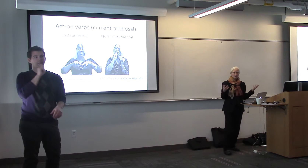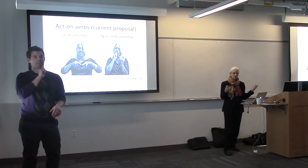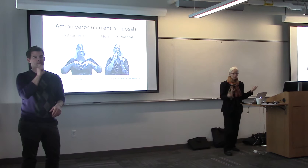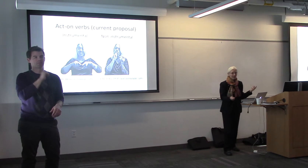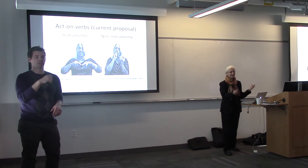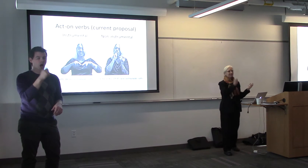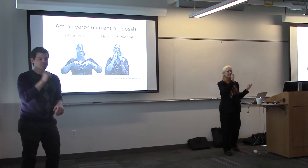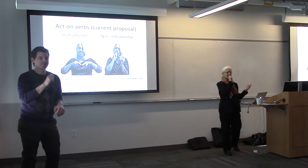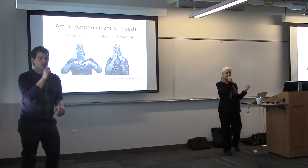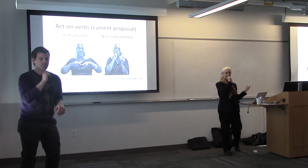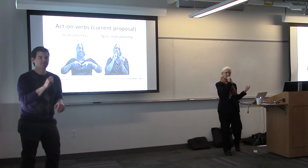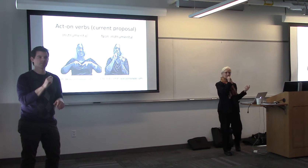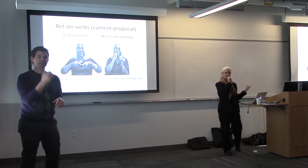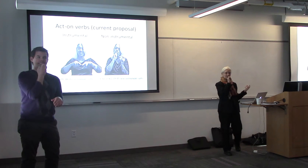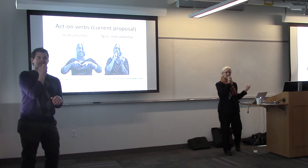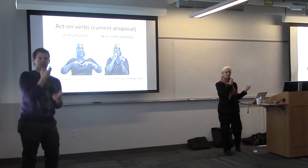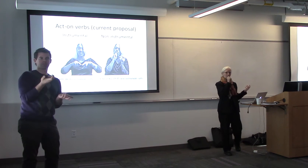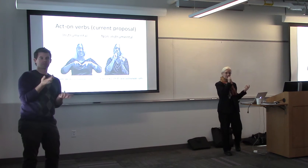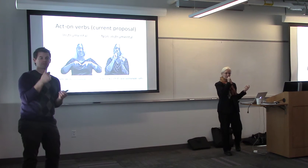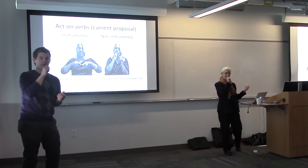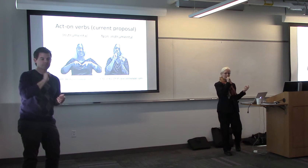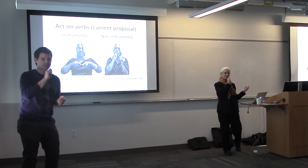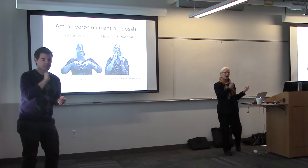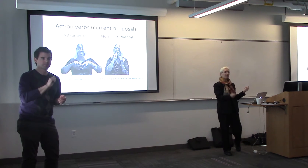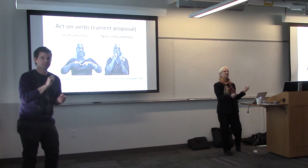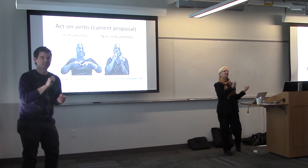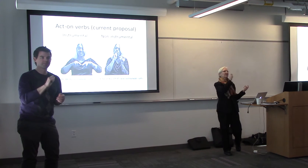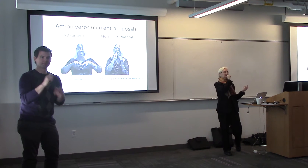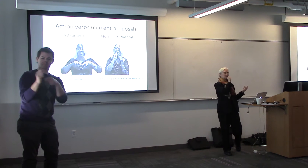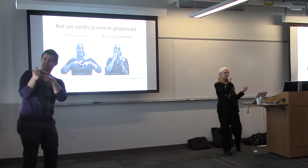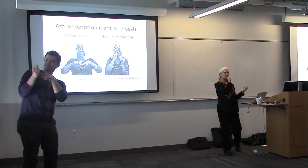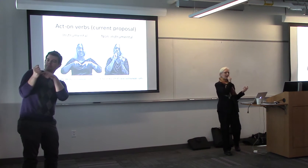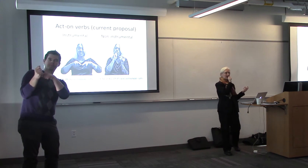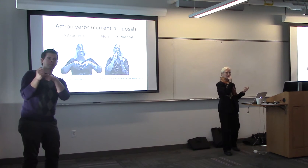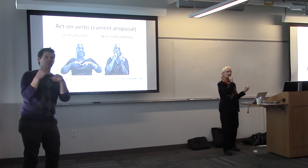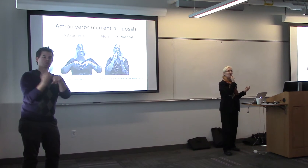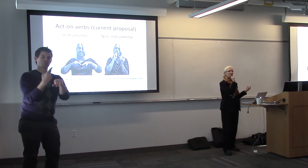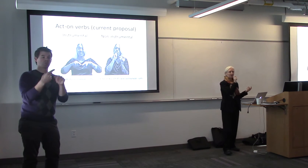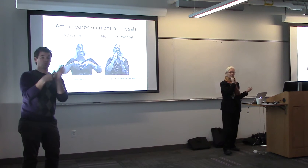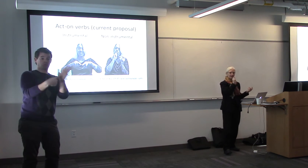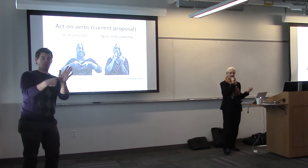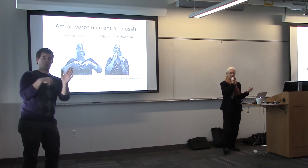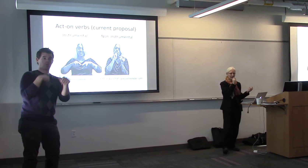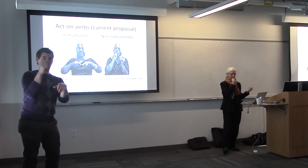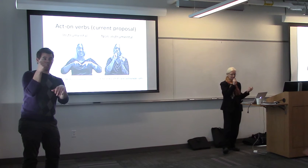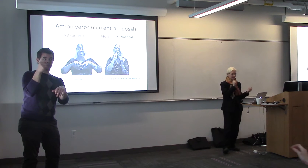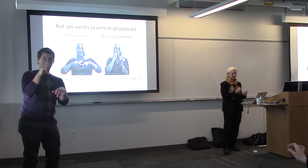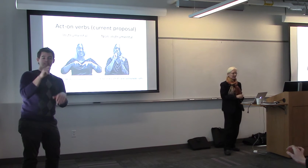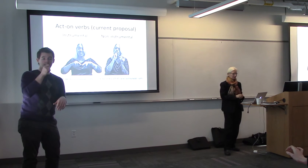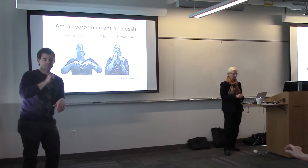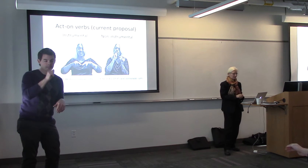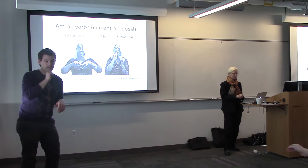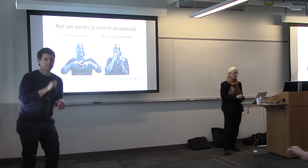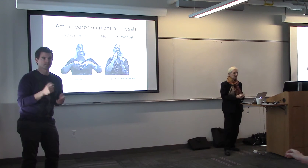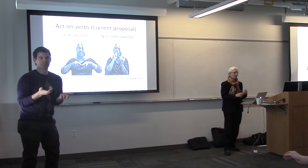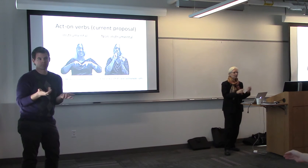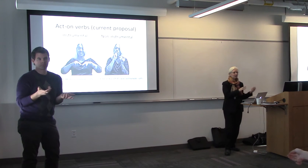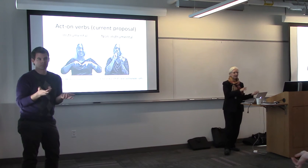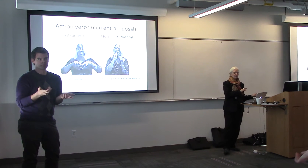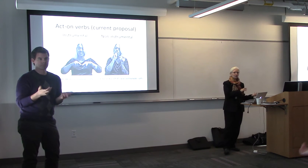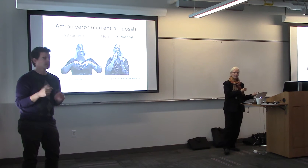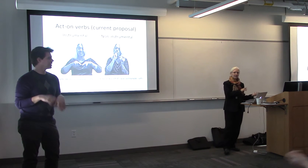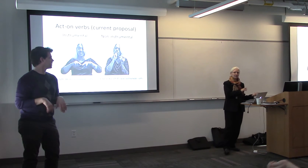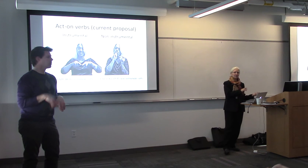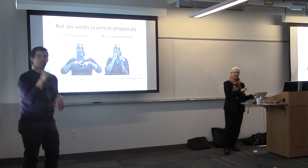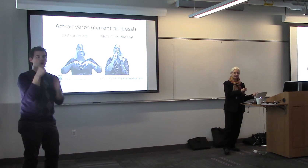where you're directly engaging with the lollipop and bringing it to your mouth with a handling handshake. So